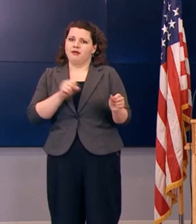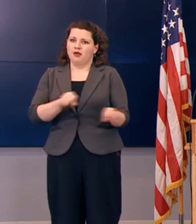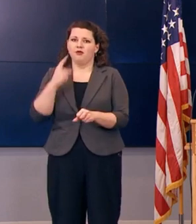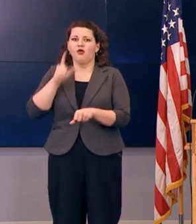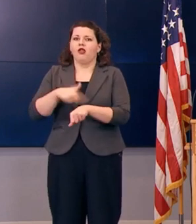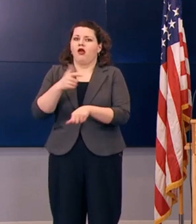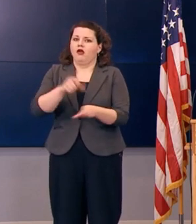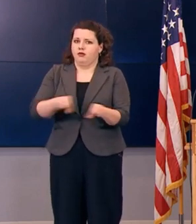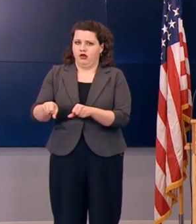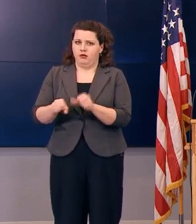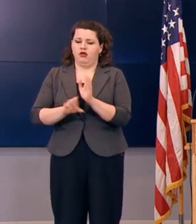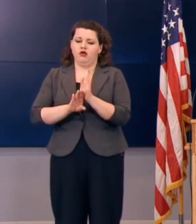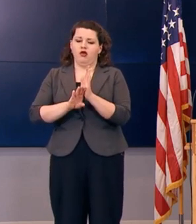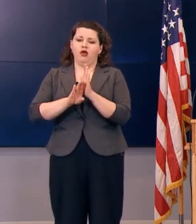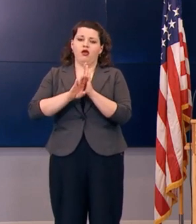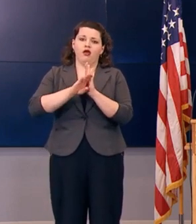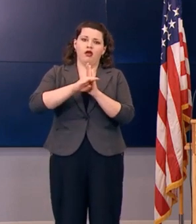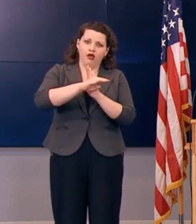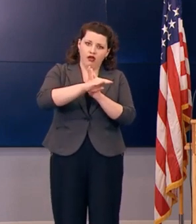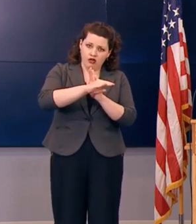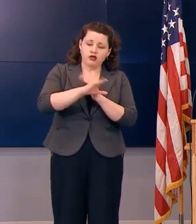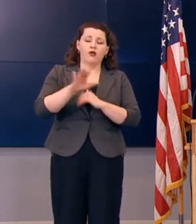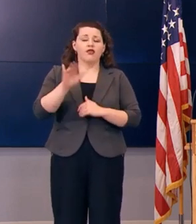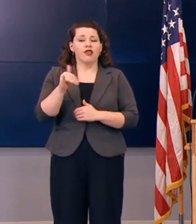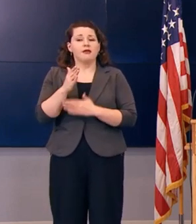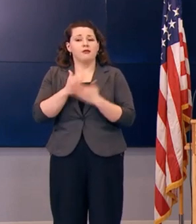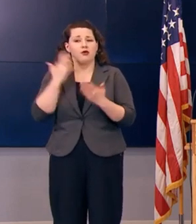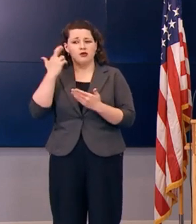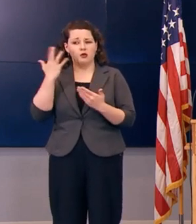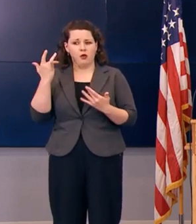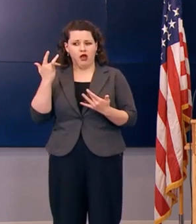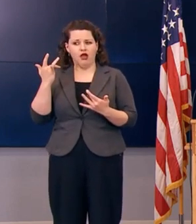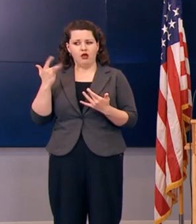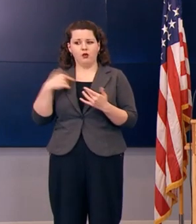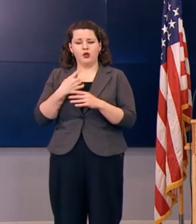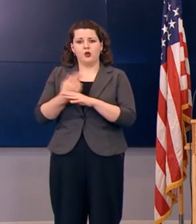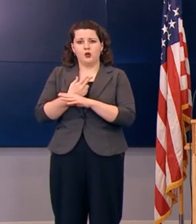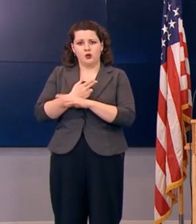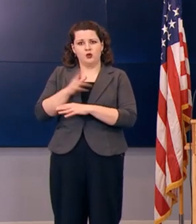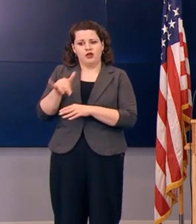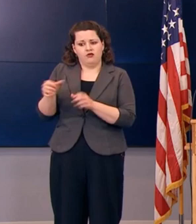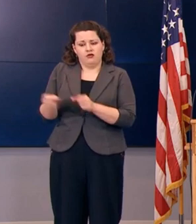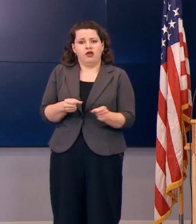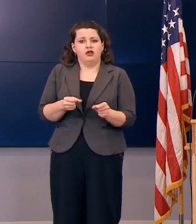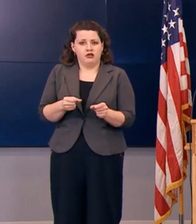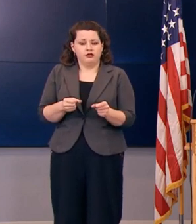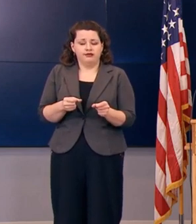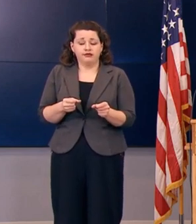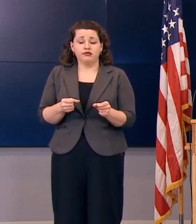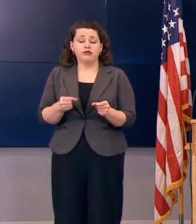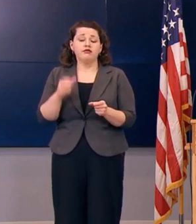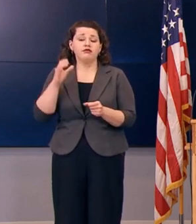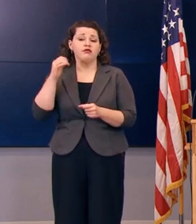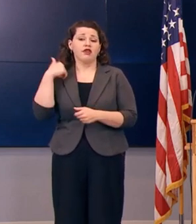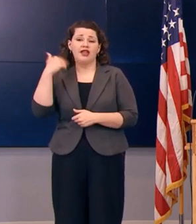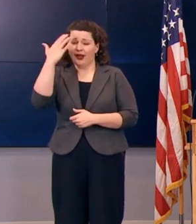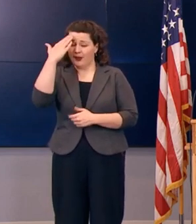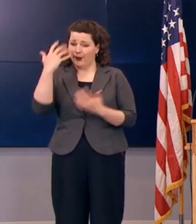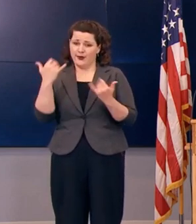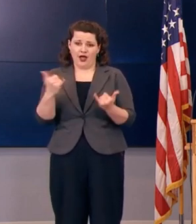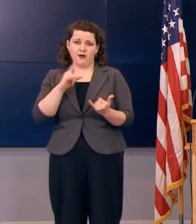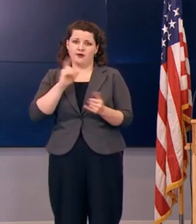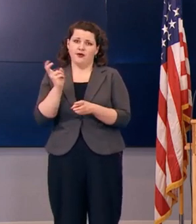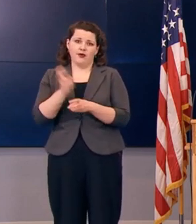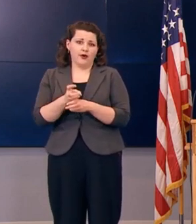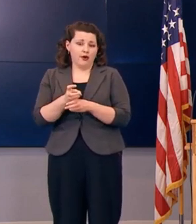as long as possible. And so that's in part why we think about using the strategies we have, and also why I know this has been a hard time